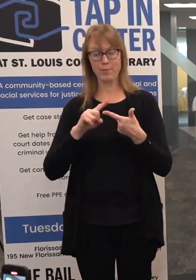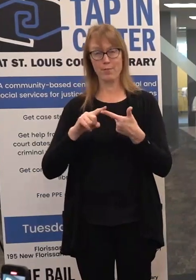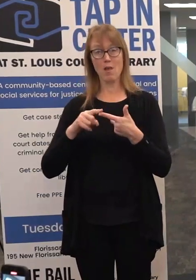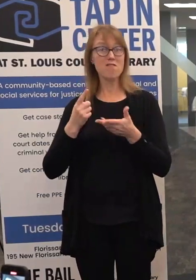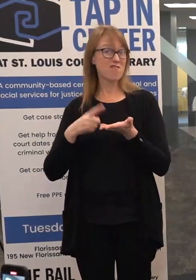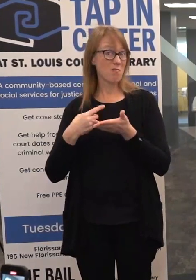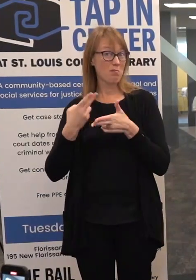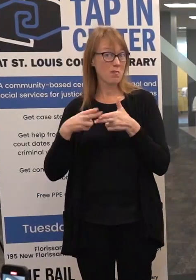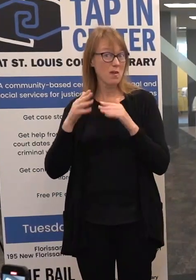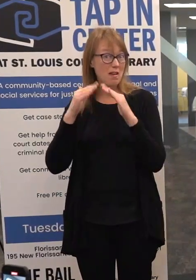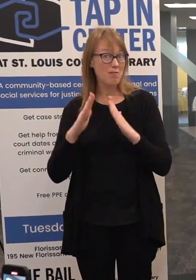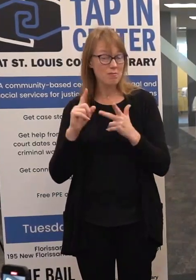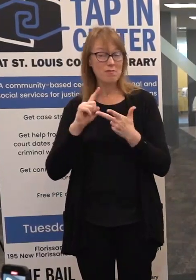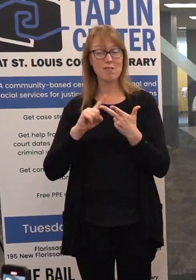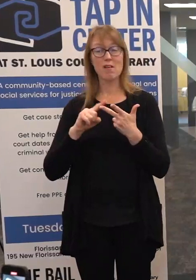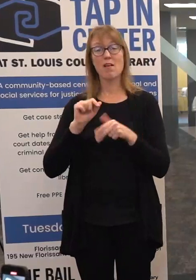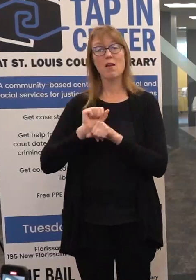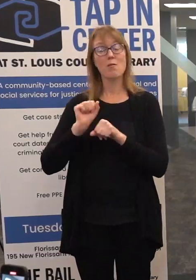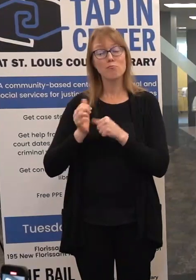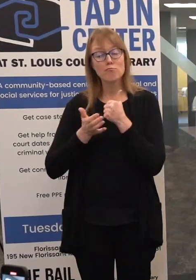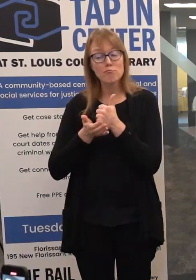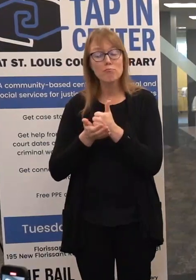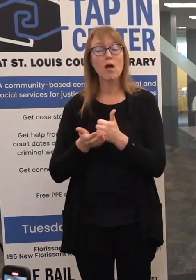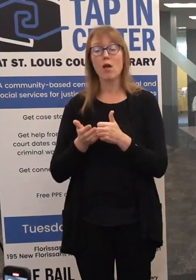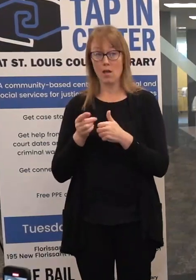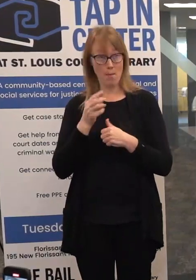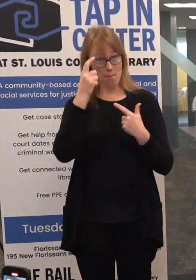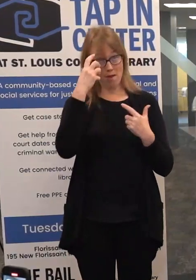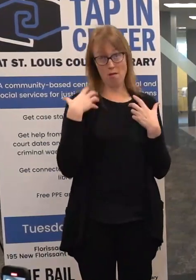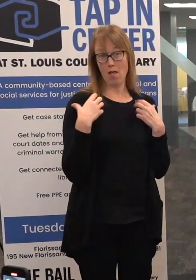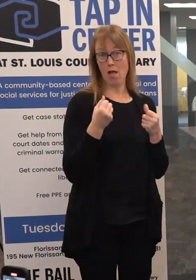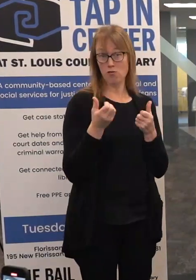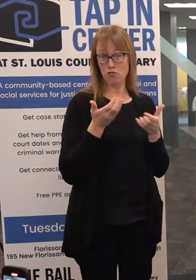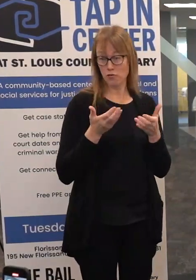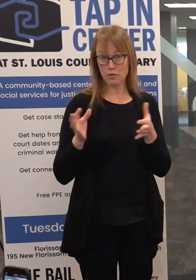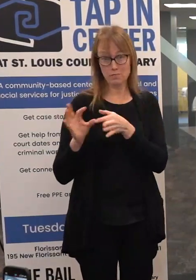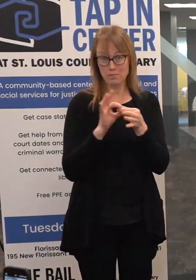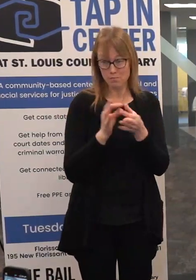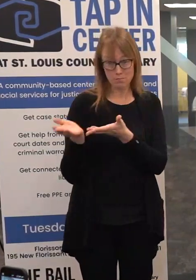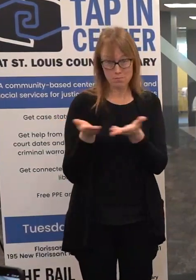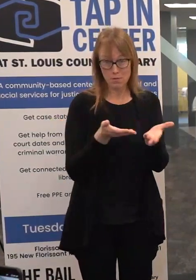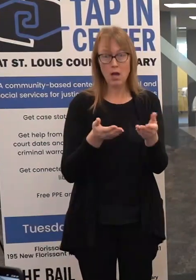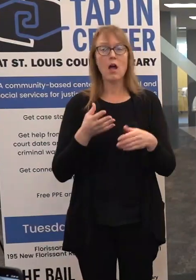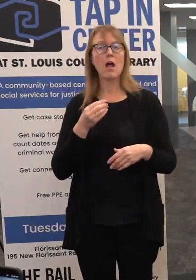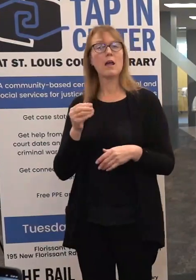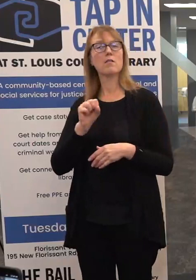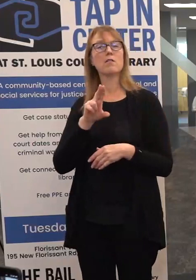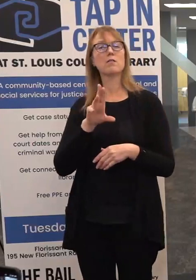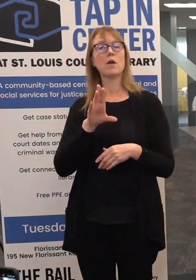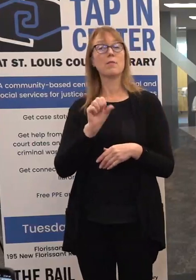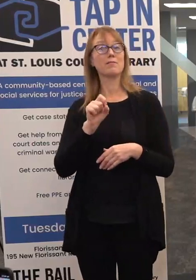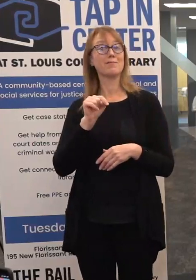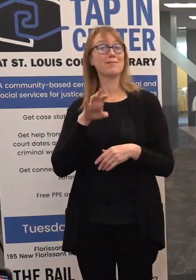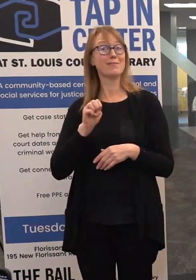housing, employment assistance, help with mental health connections, as well as substance use issues as well. On top of those things, a lot of the clients that come